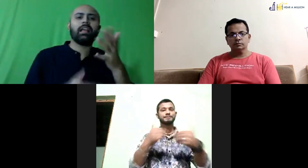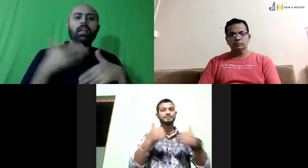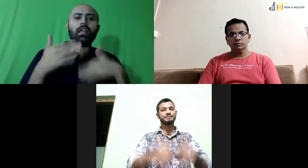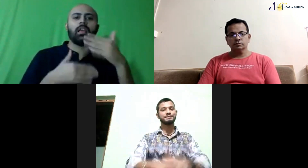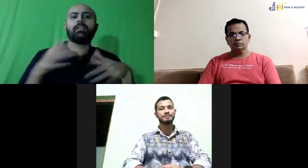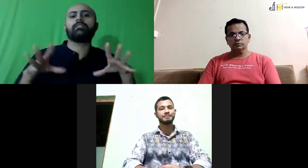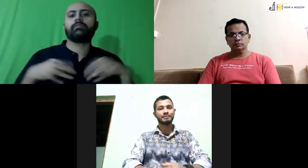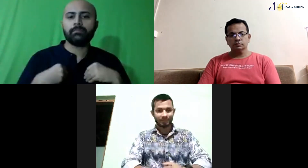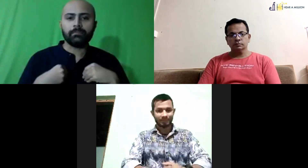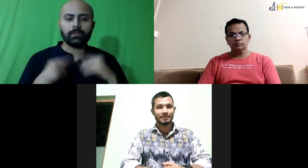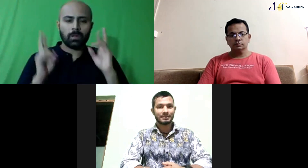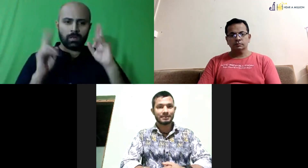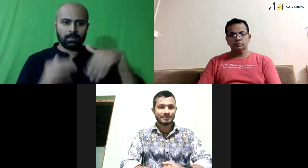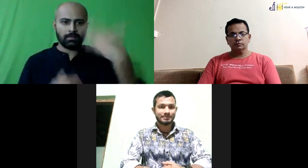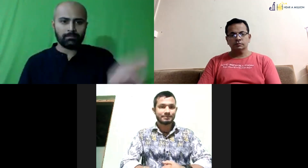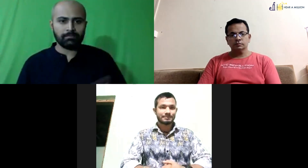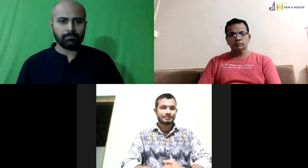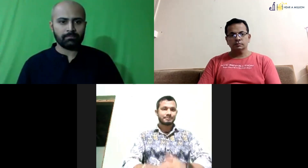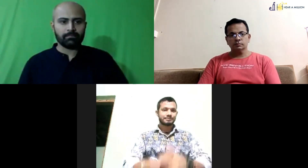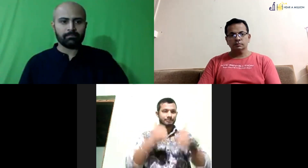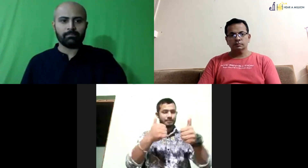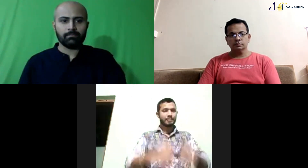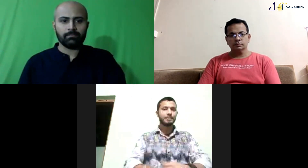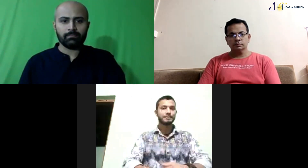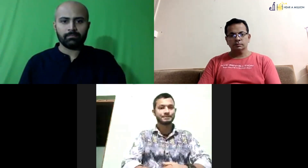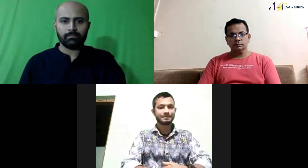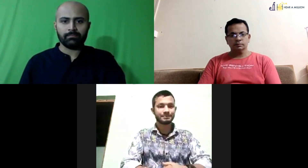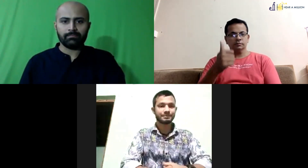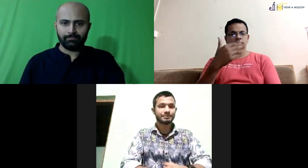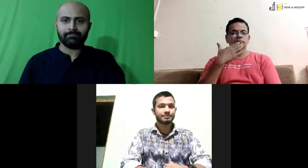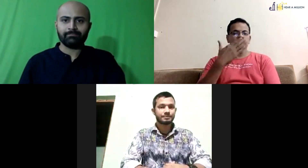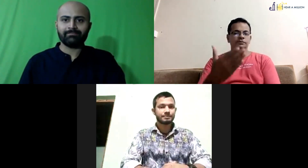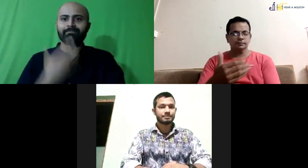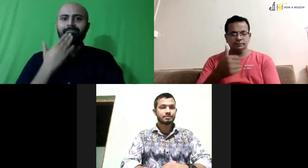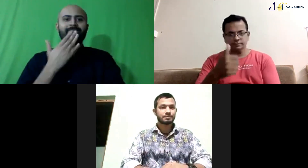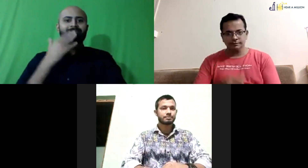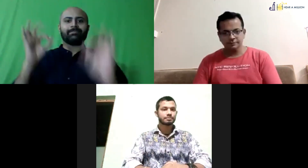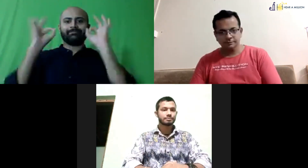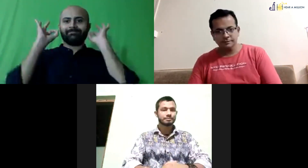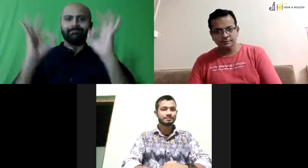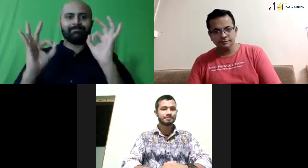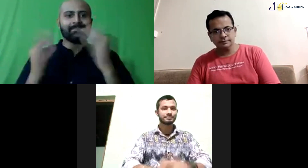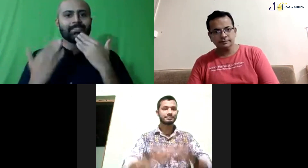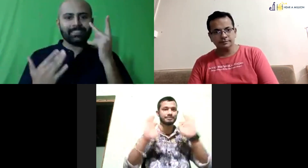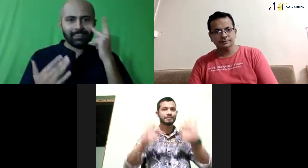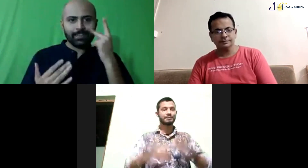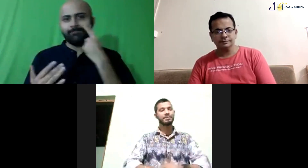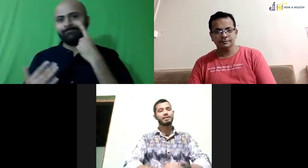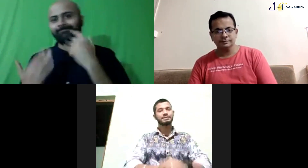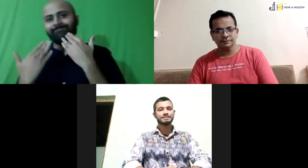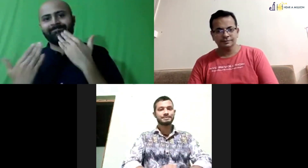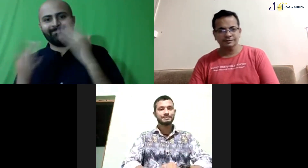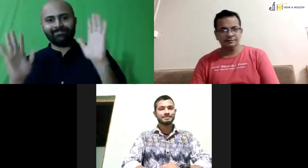see how people will get to know about you, about the individuals who are having a deafness and also the another